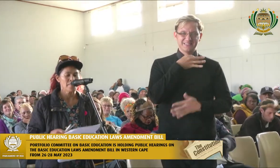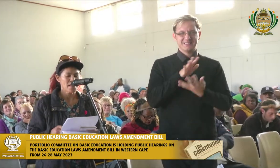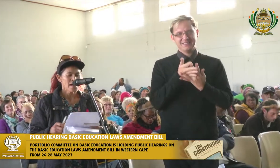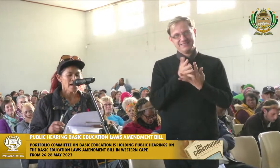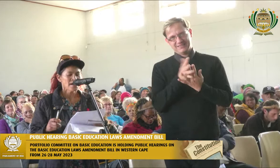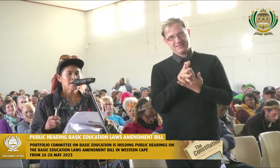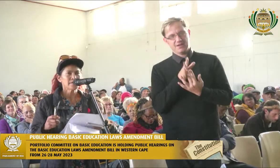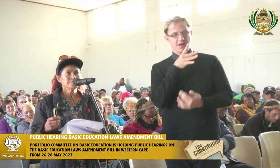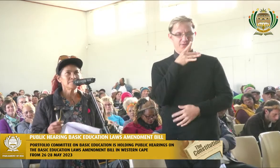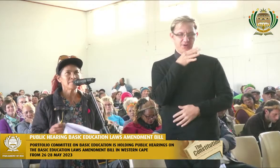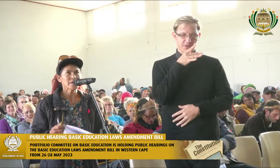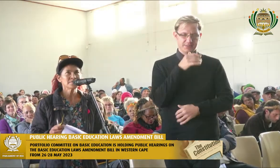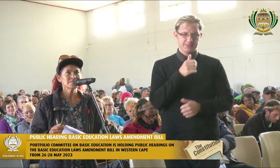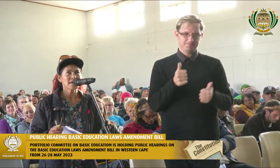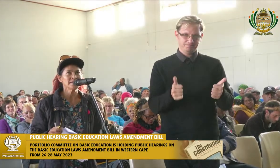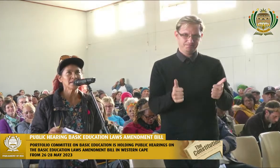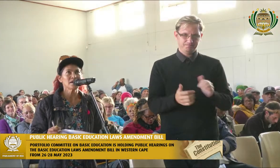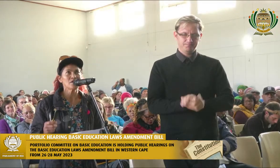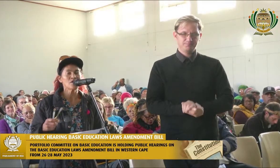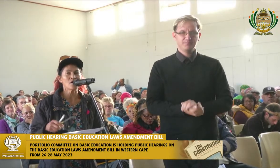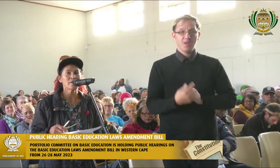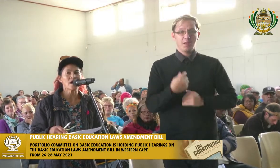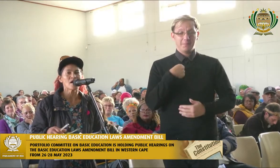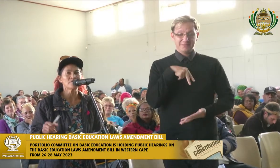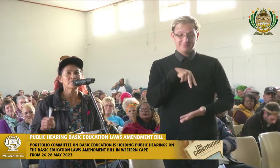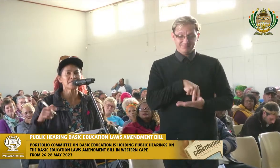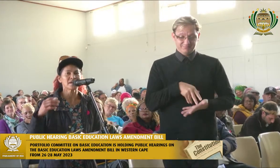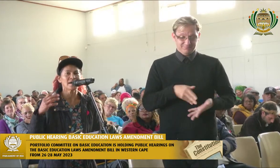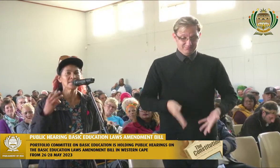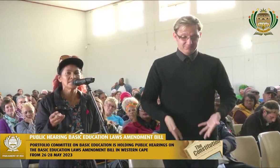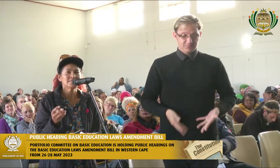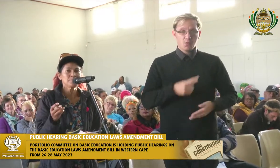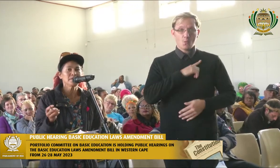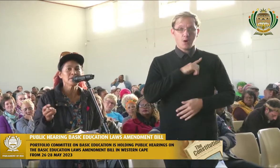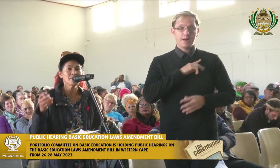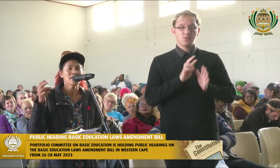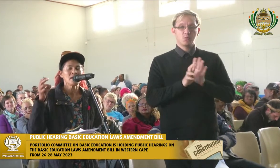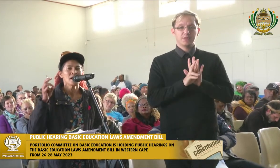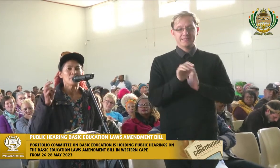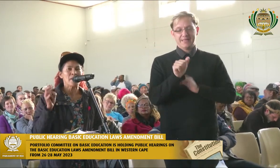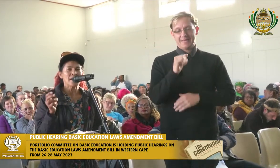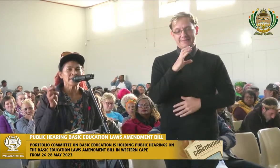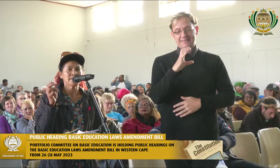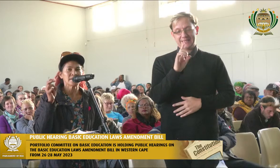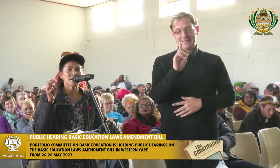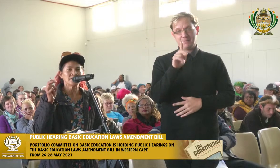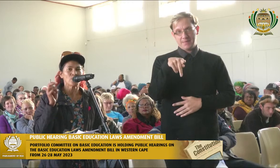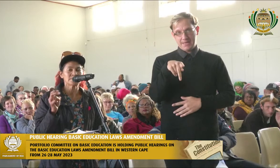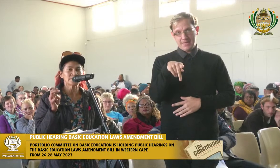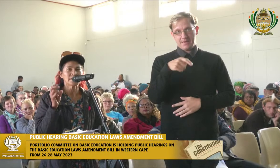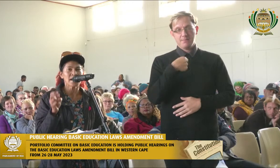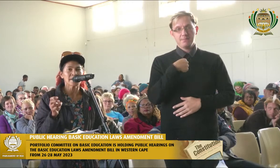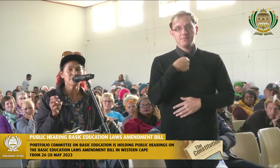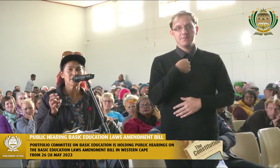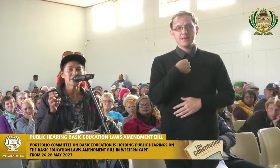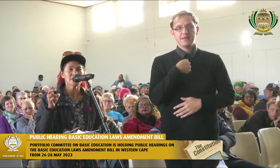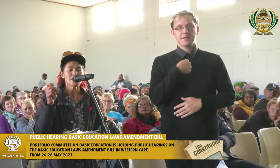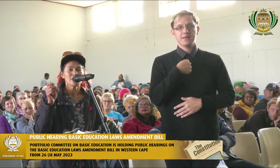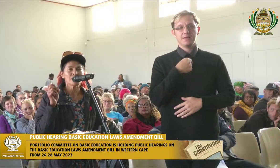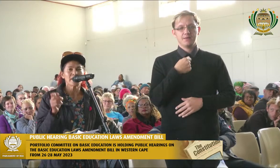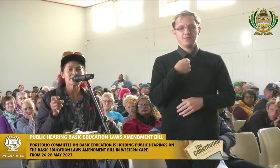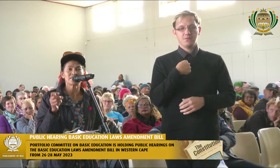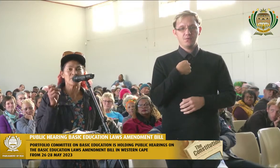Afrikaans. I'm standing here on behalf of the ACDP, my Anointed